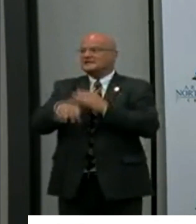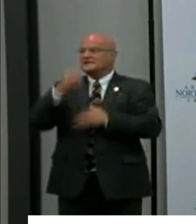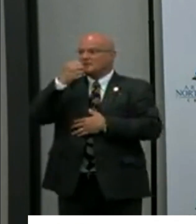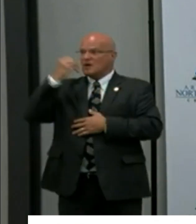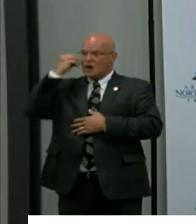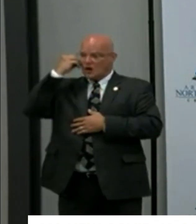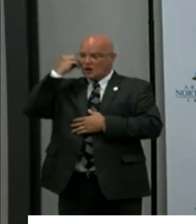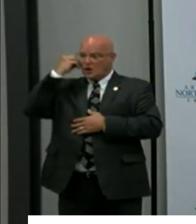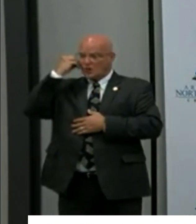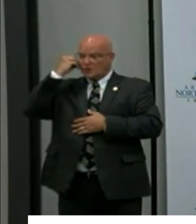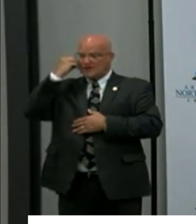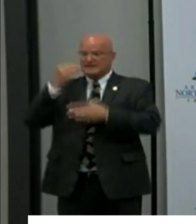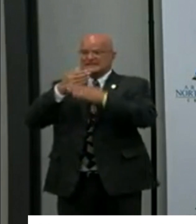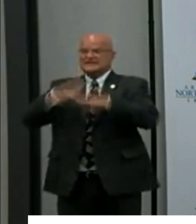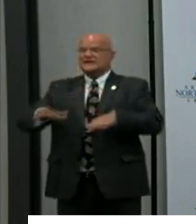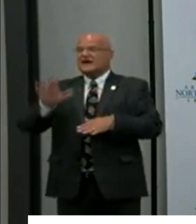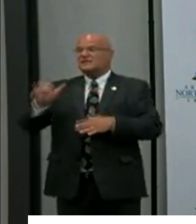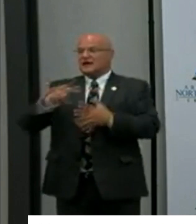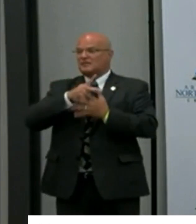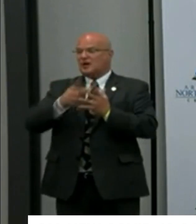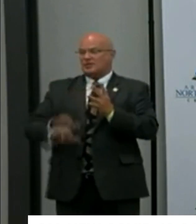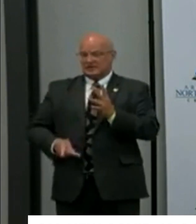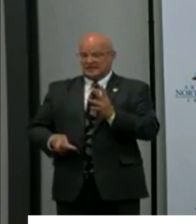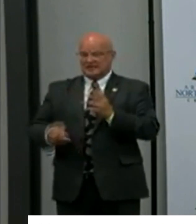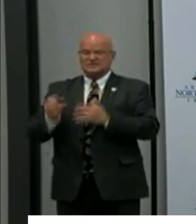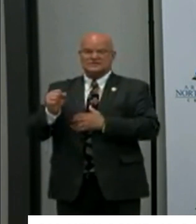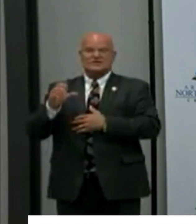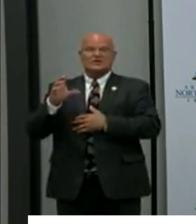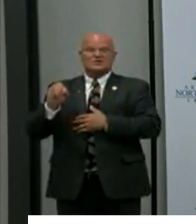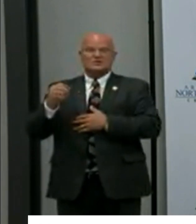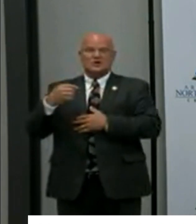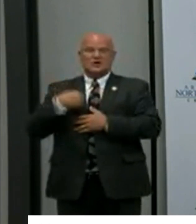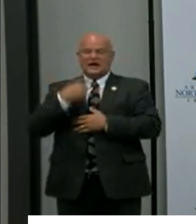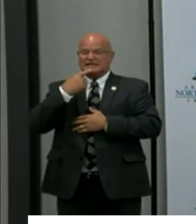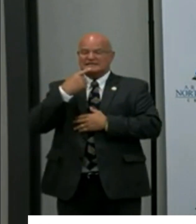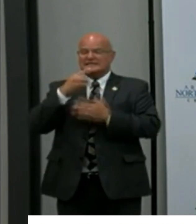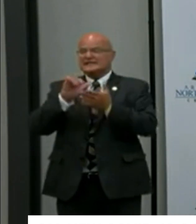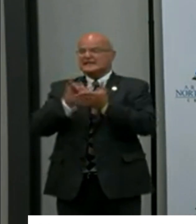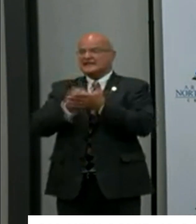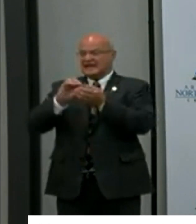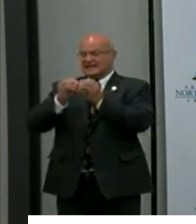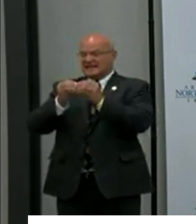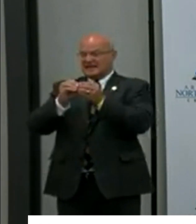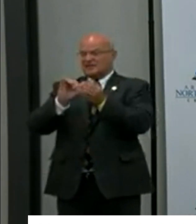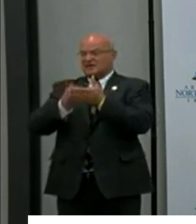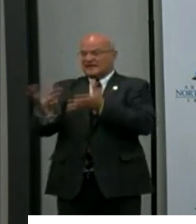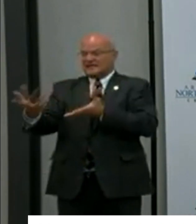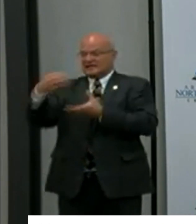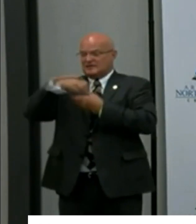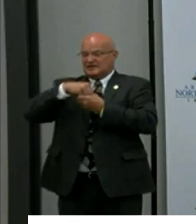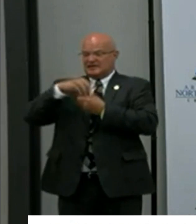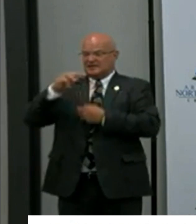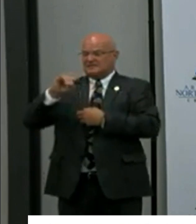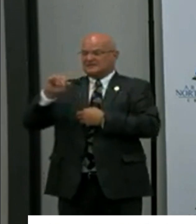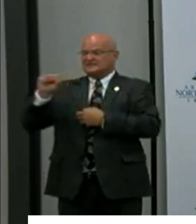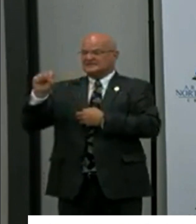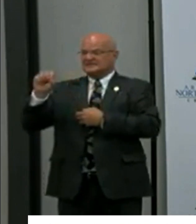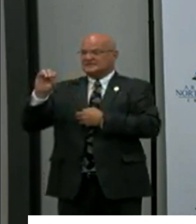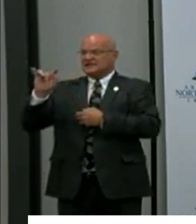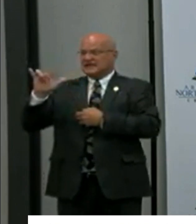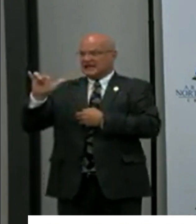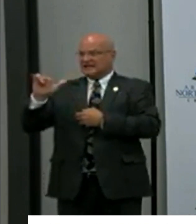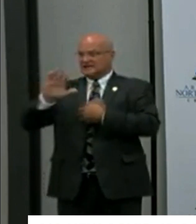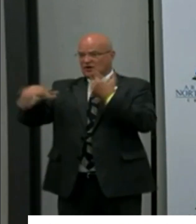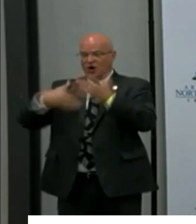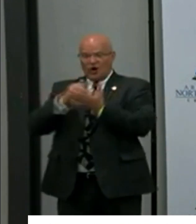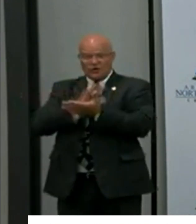home. It's divided by population, and so I indicated the number that's coming here to Mississippi County to all